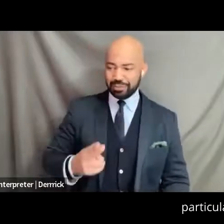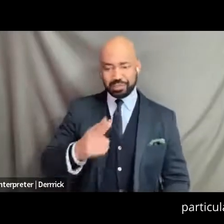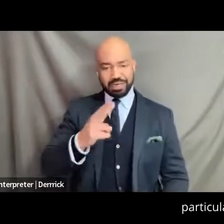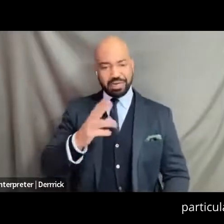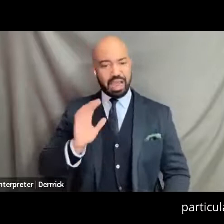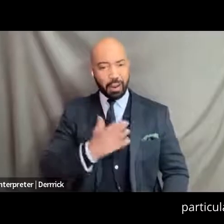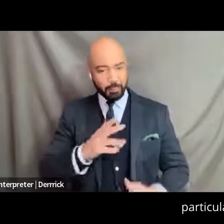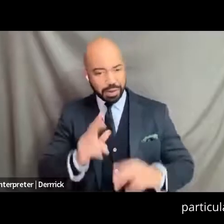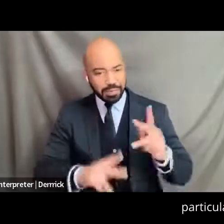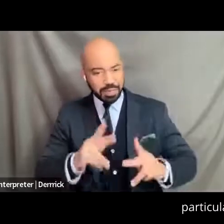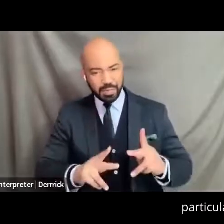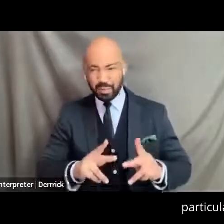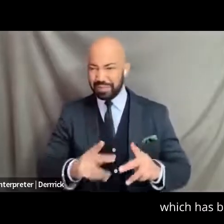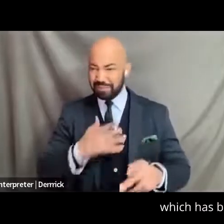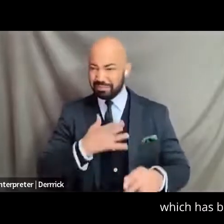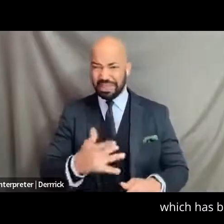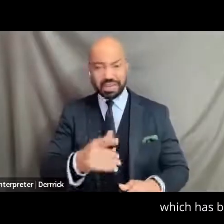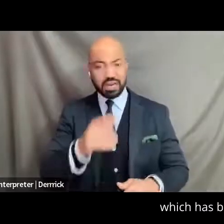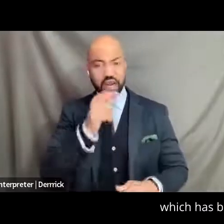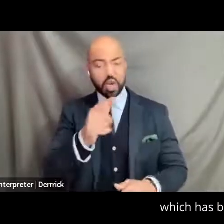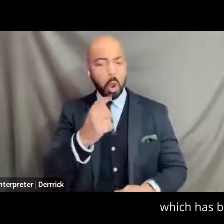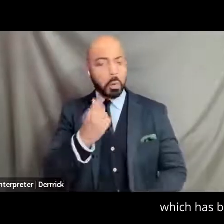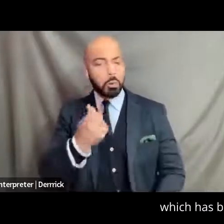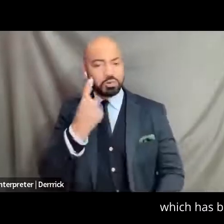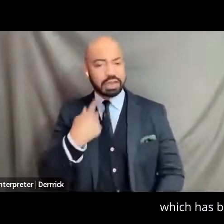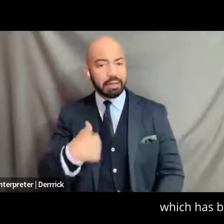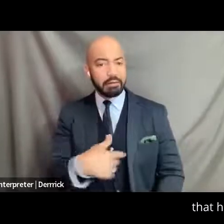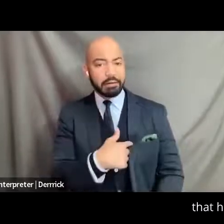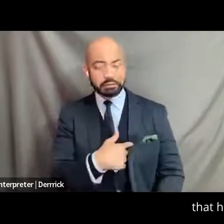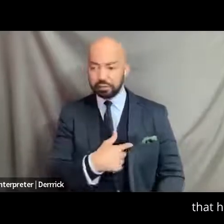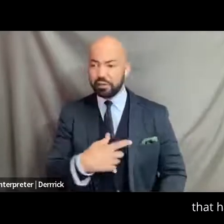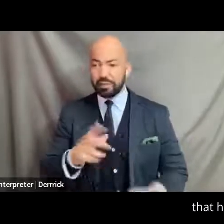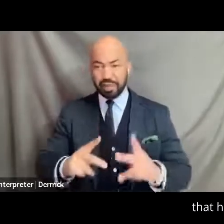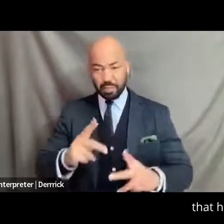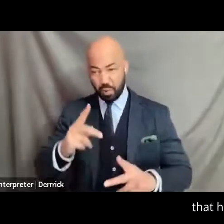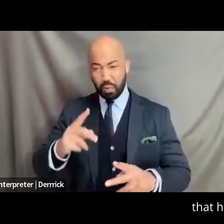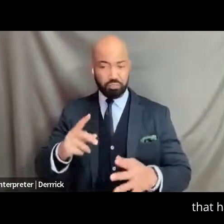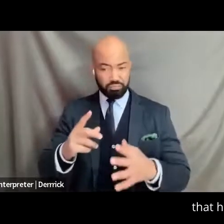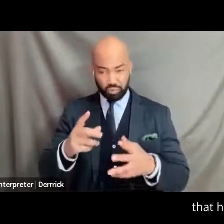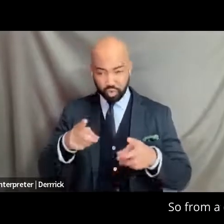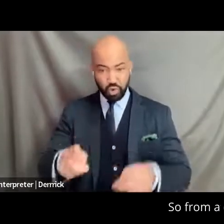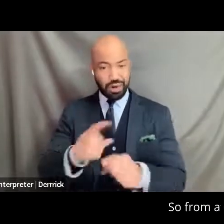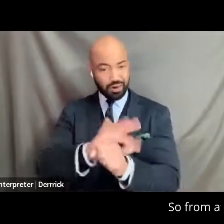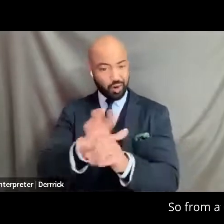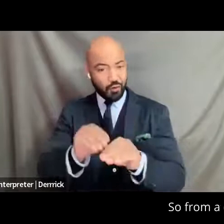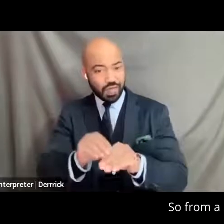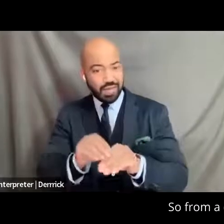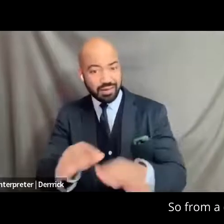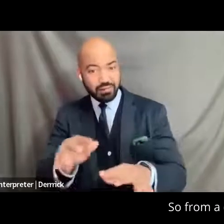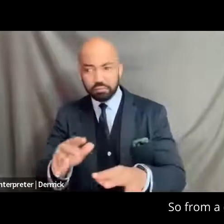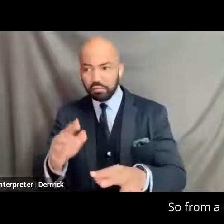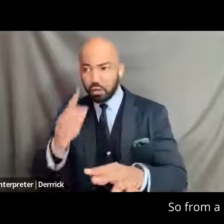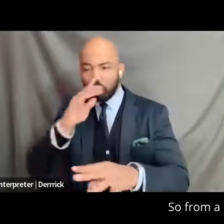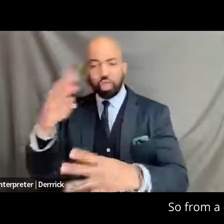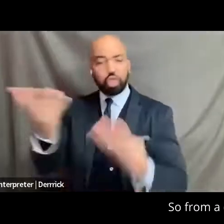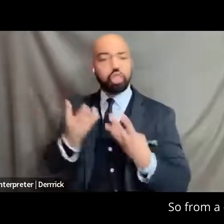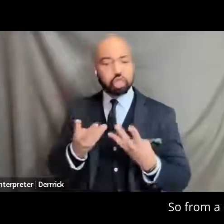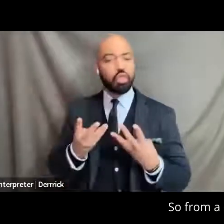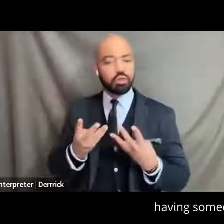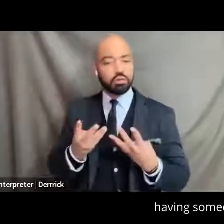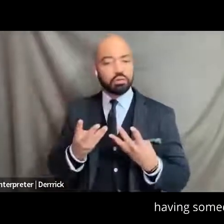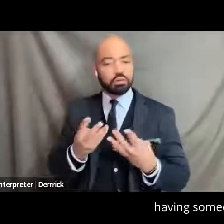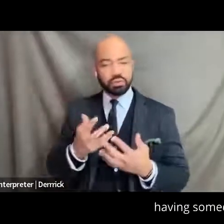particularly throughout covet which has been a mass disabling event that has impacted all of us so from a design justice